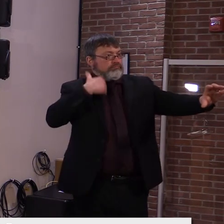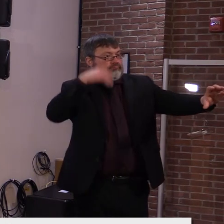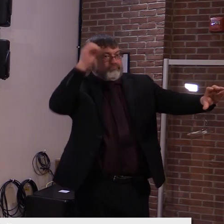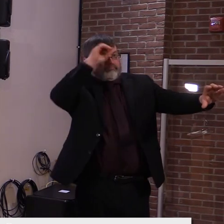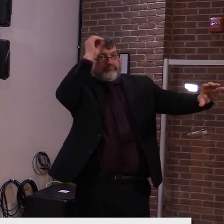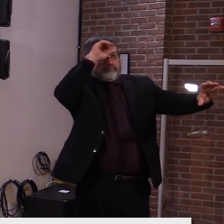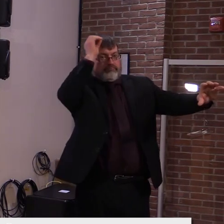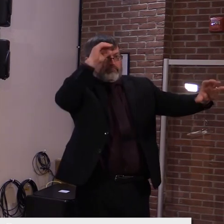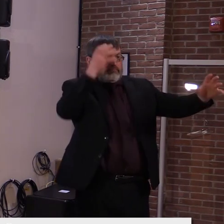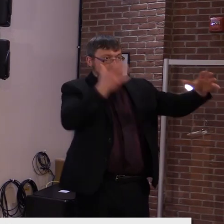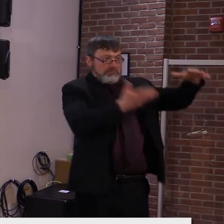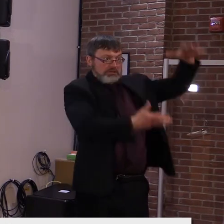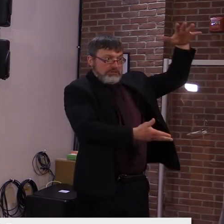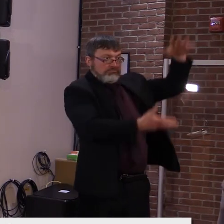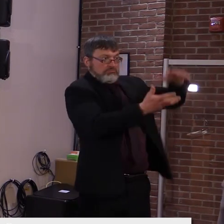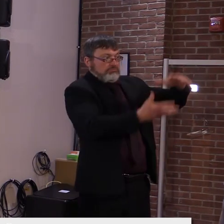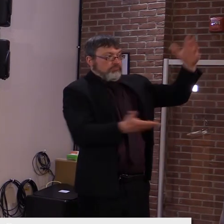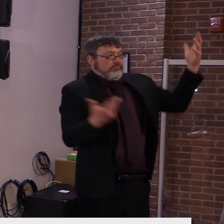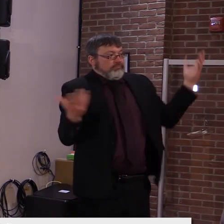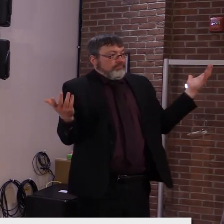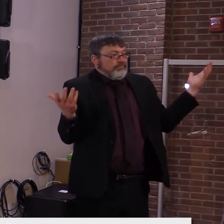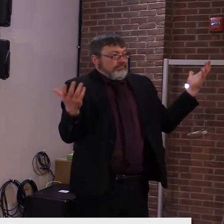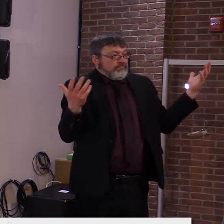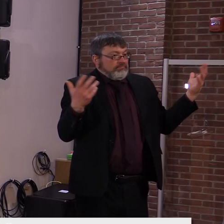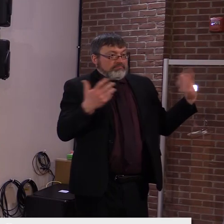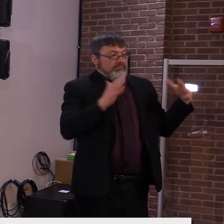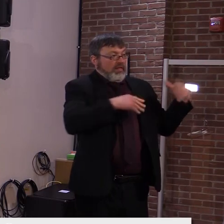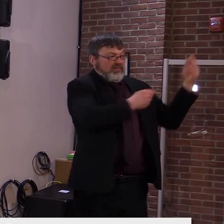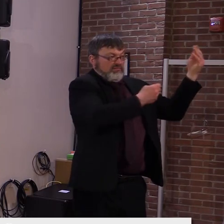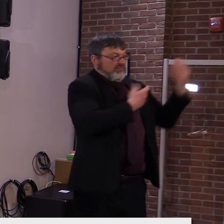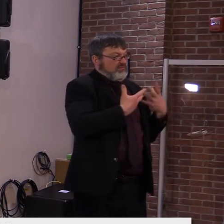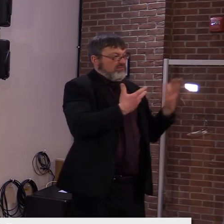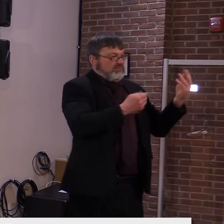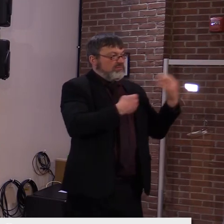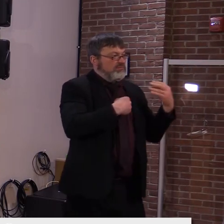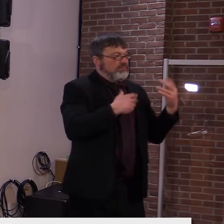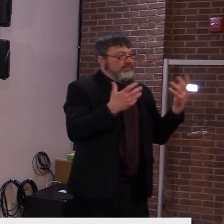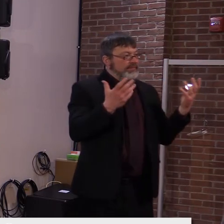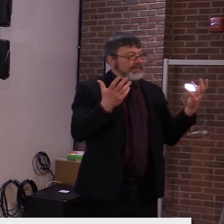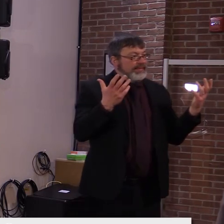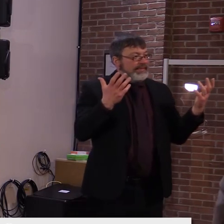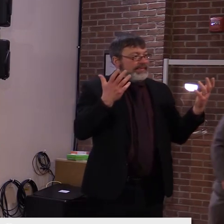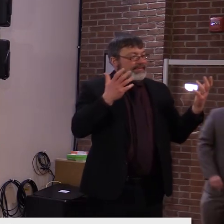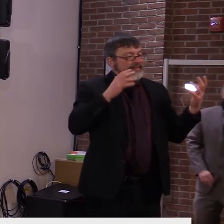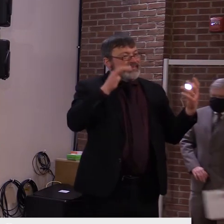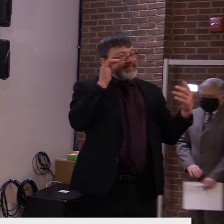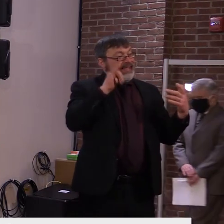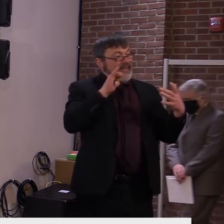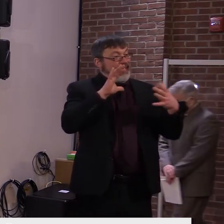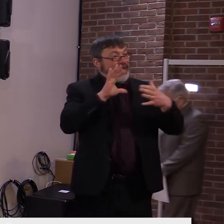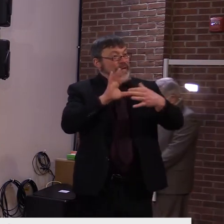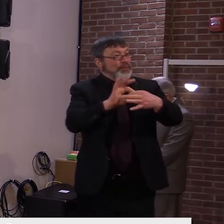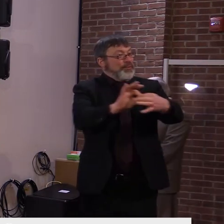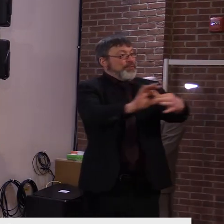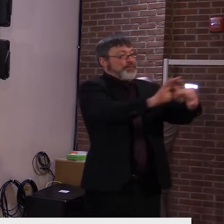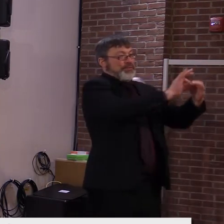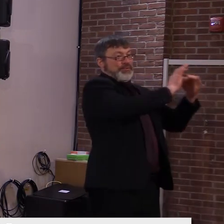on a timely basis. So it's not a very coordinated effort at times. We're working at it. I mean, everyone's trying to do the right